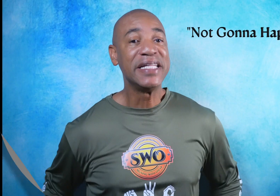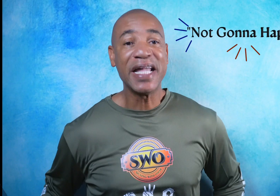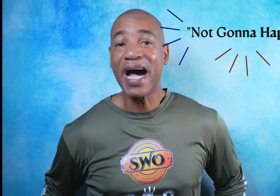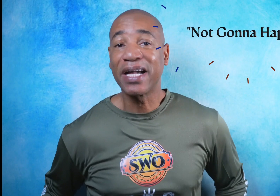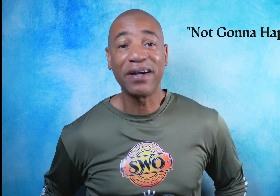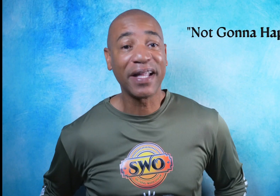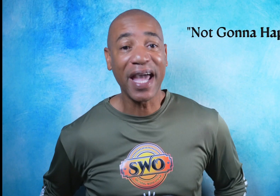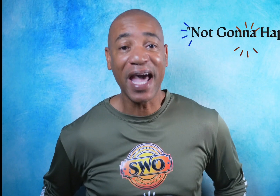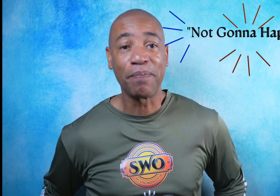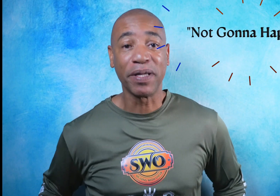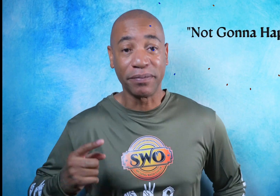Not gonna happen.